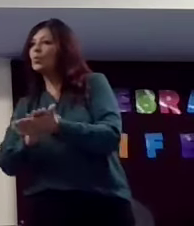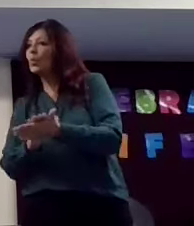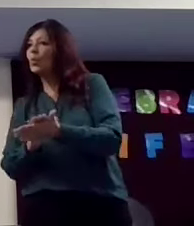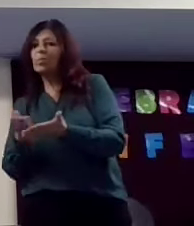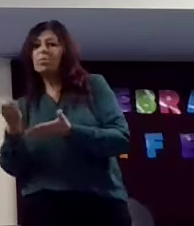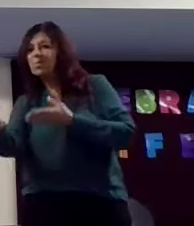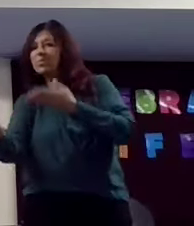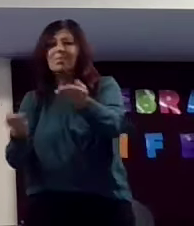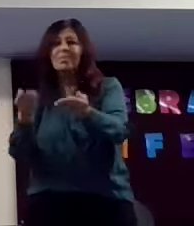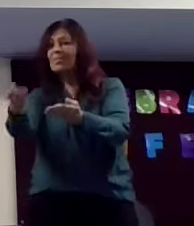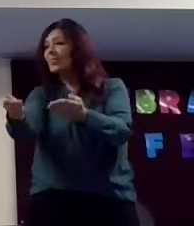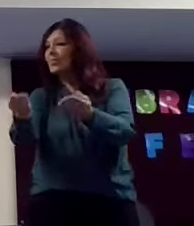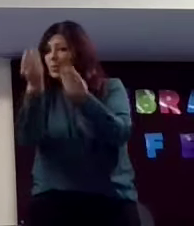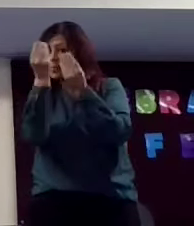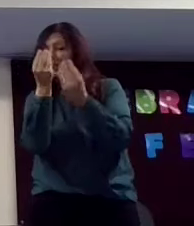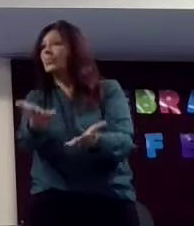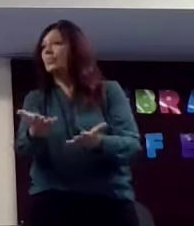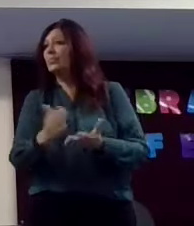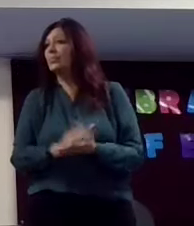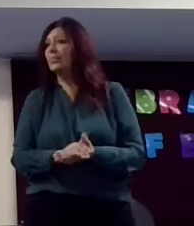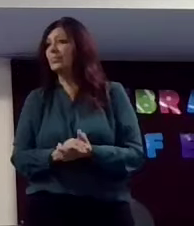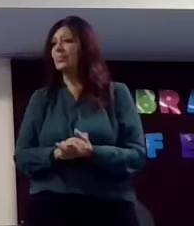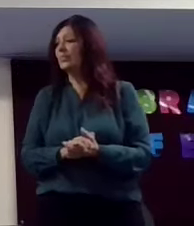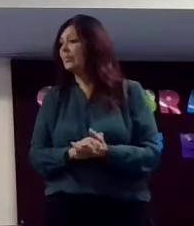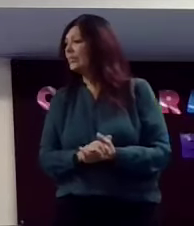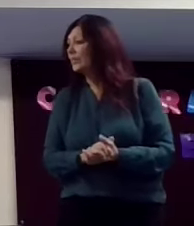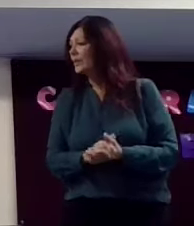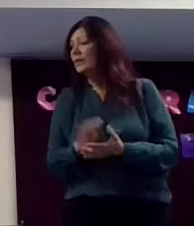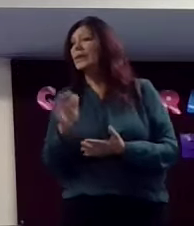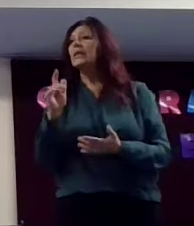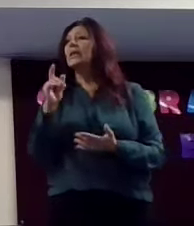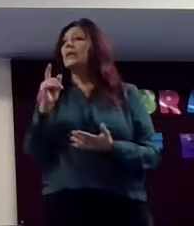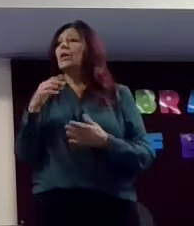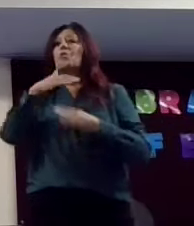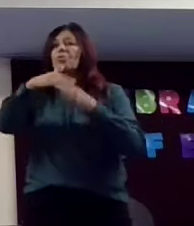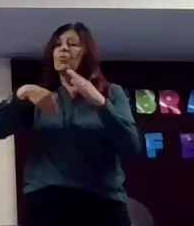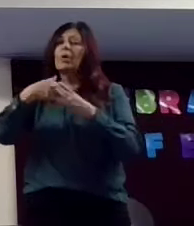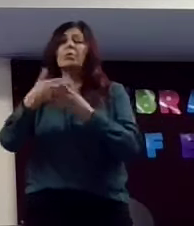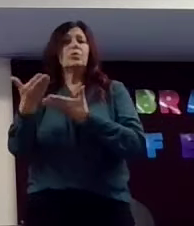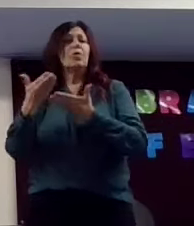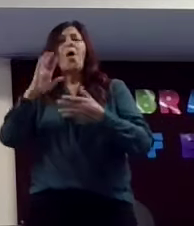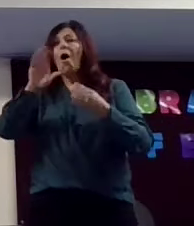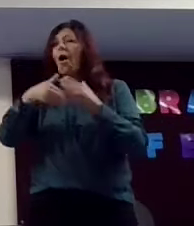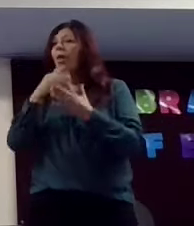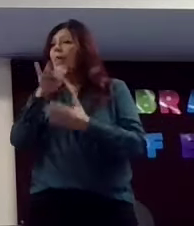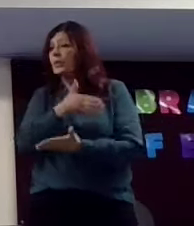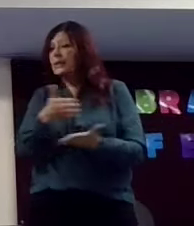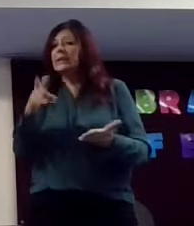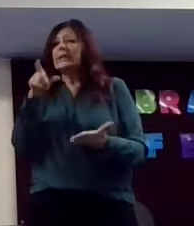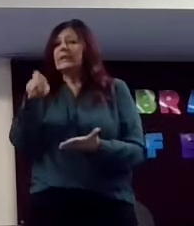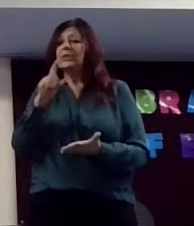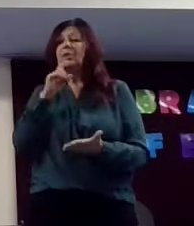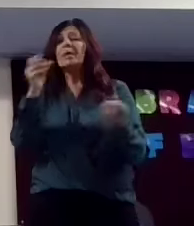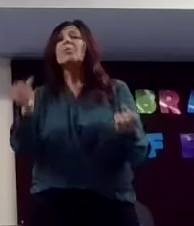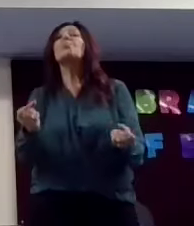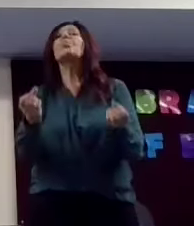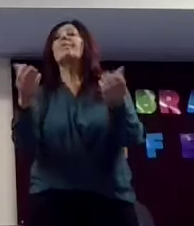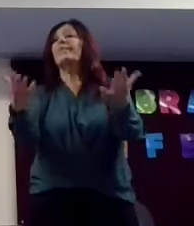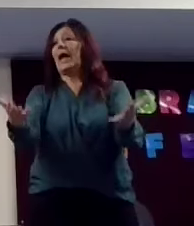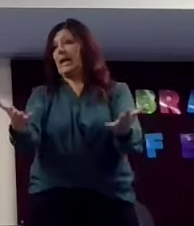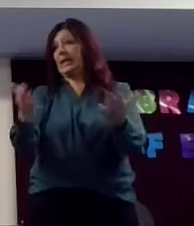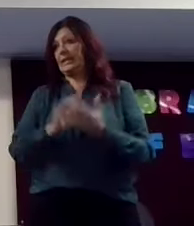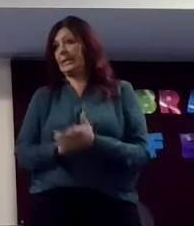school programs that come in and tutor or help with your children. So there are wraparound services. All of those things need to be provided